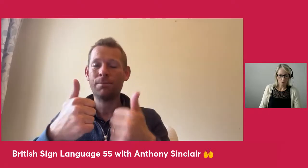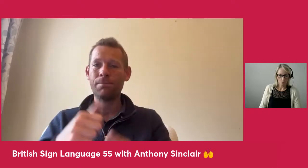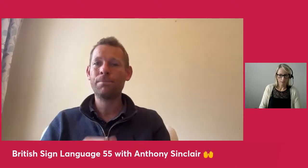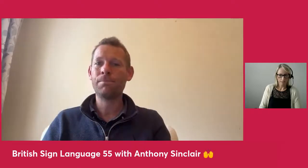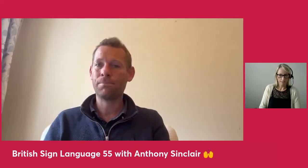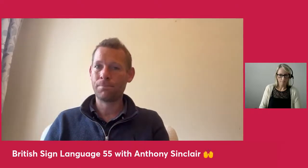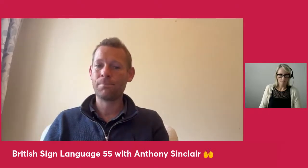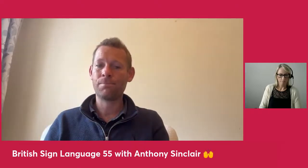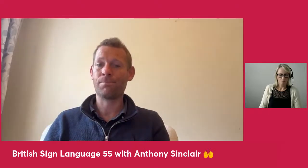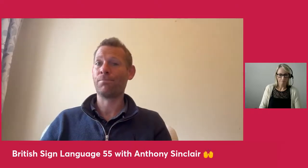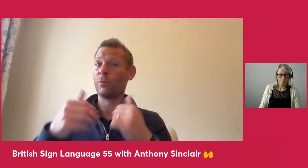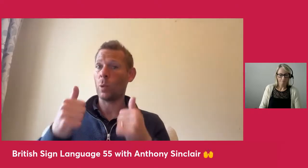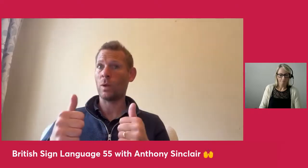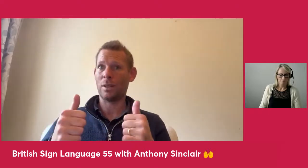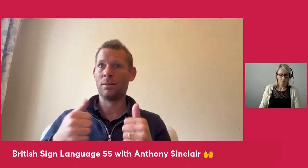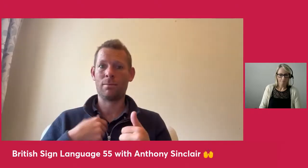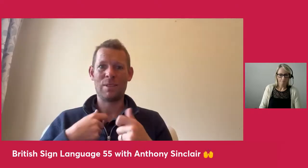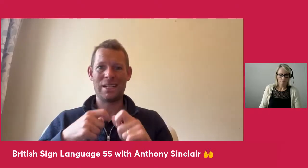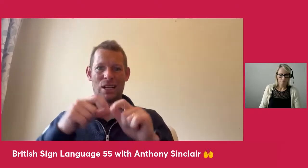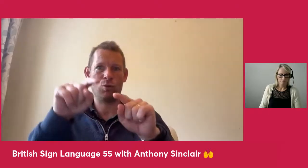Are you well?